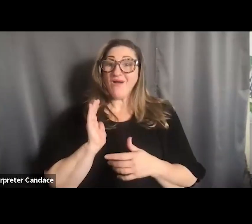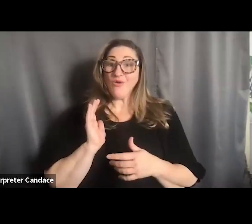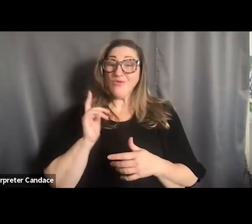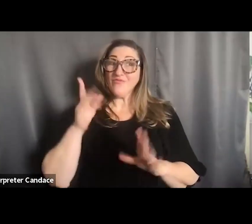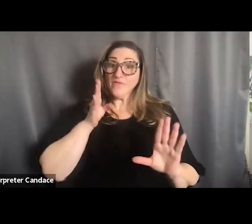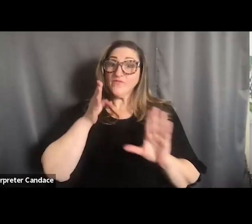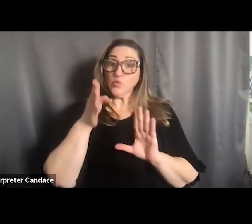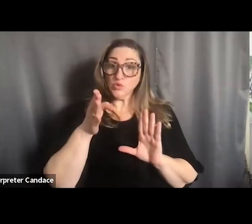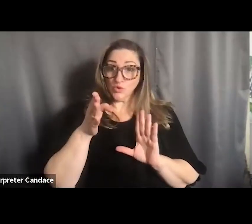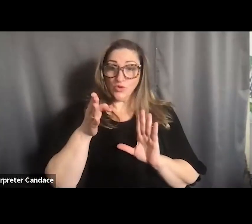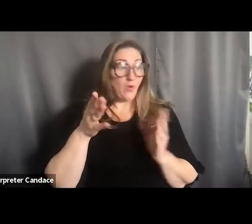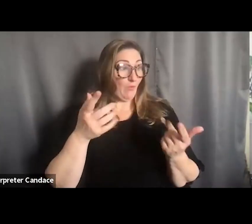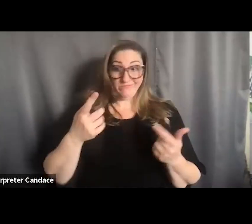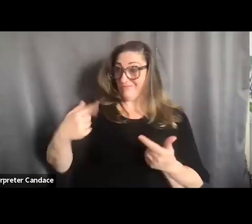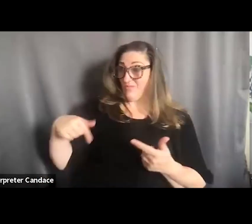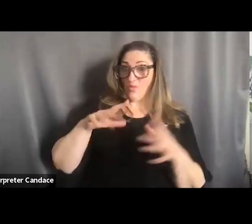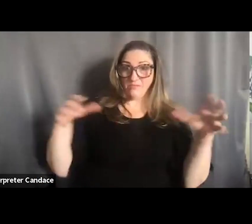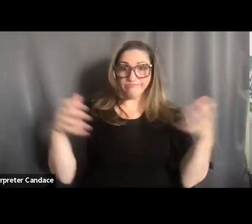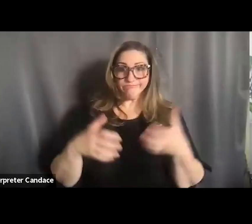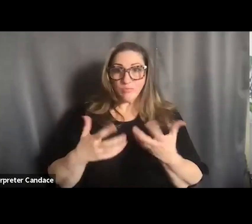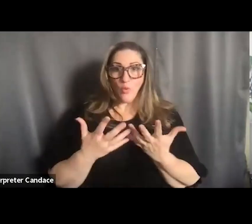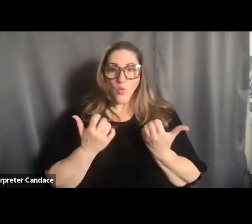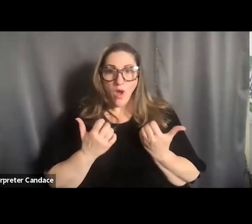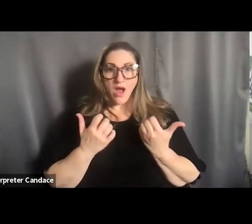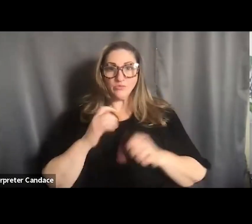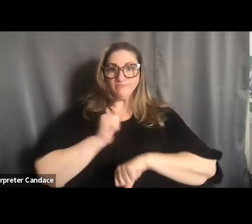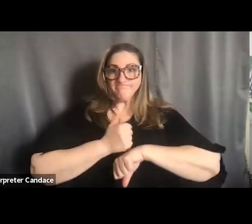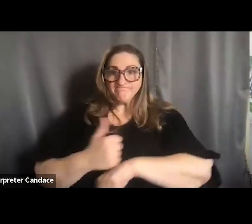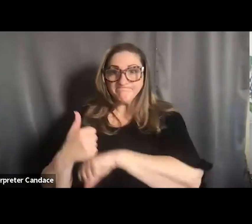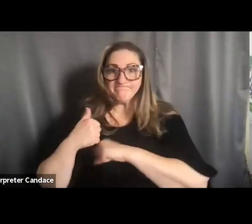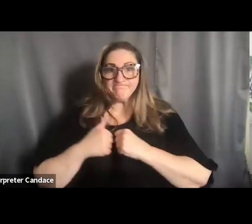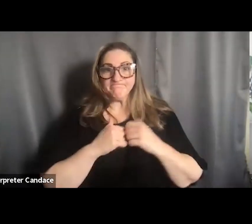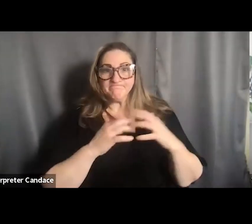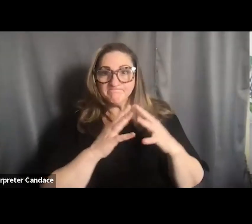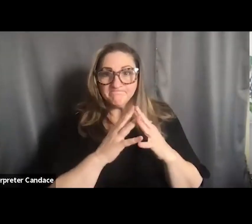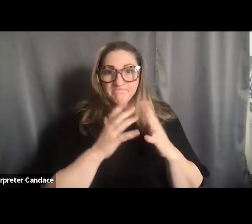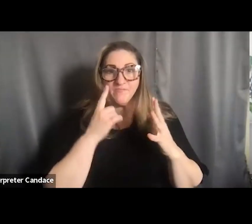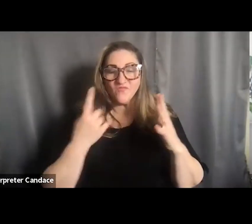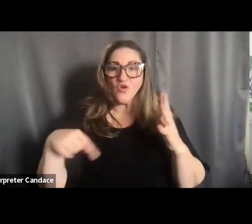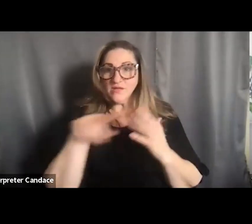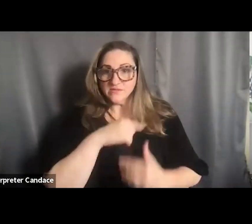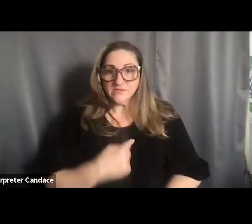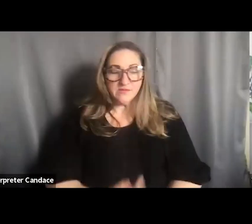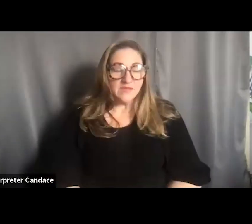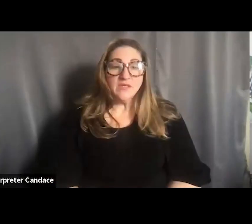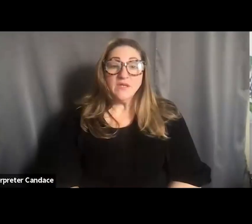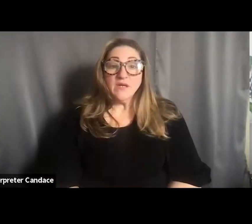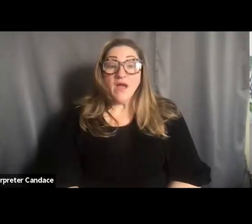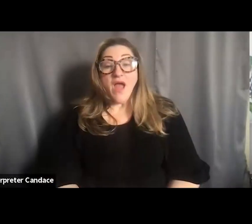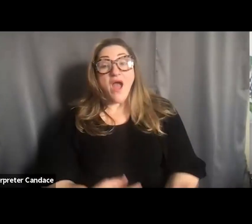have to begin, and I'm going to begin, by recognizing the political moment that we are in,